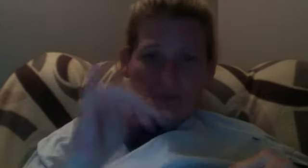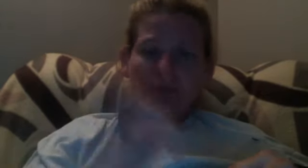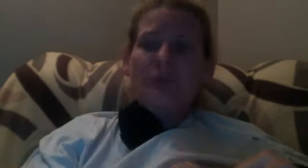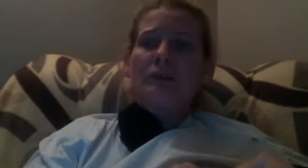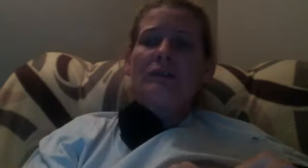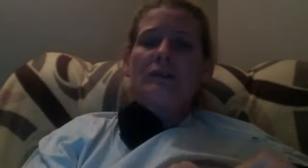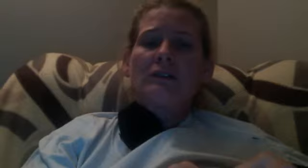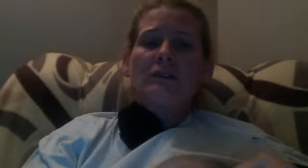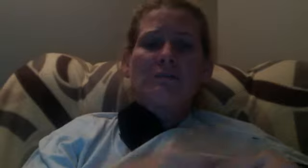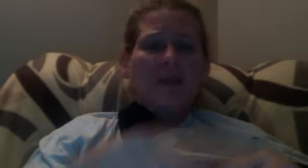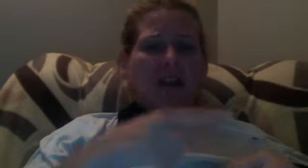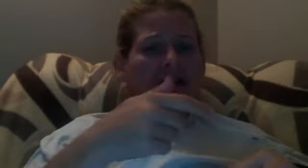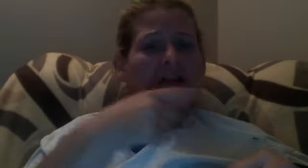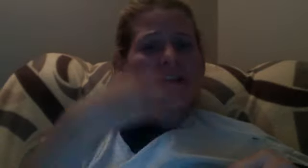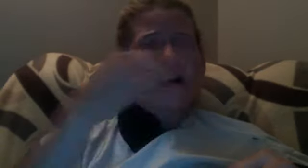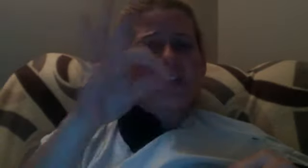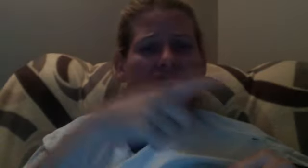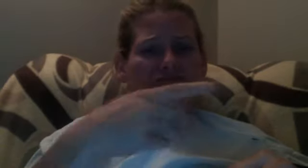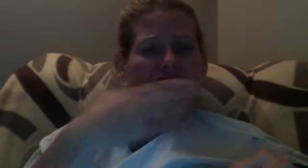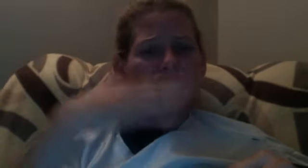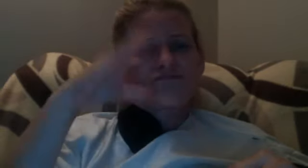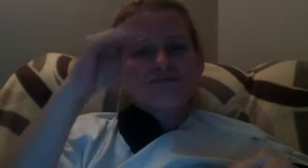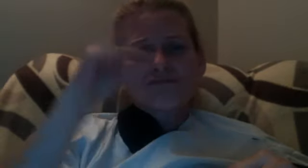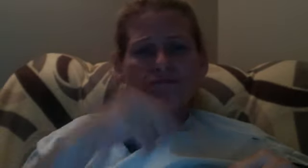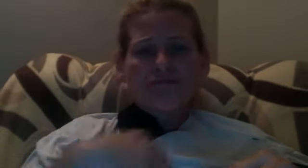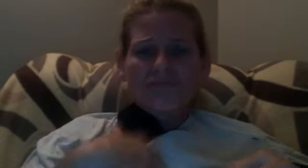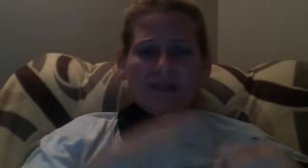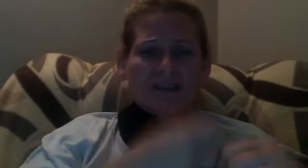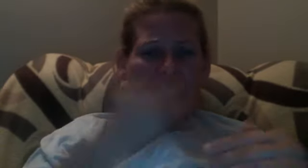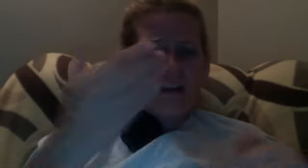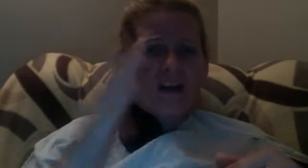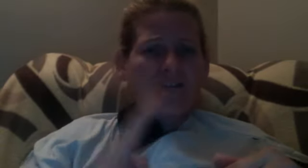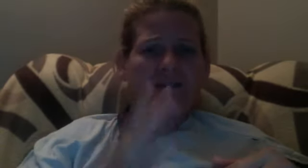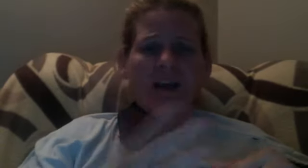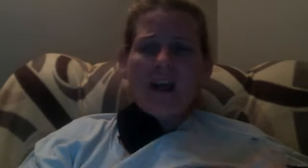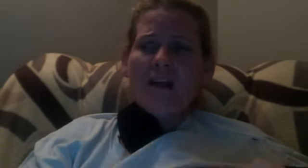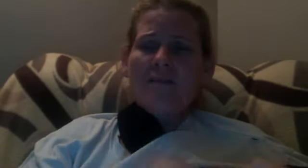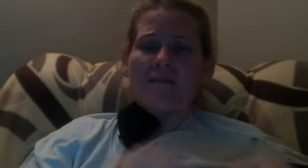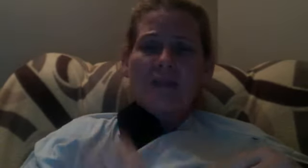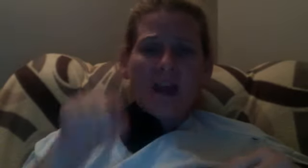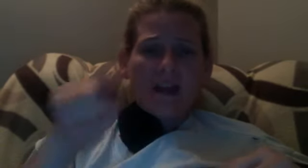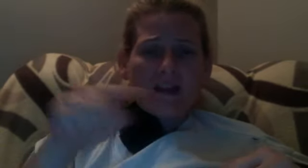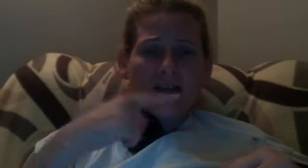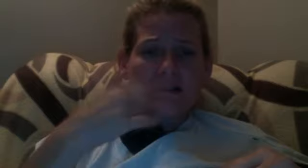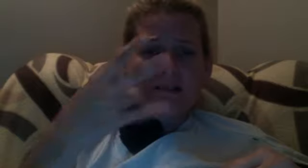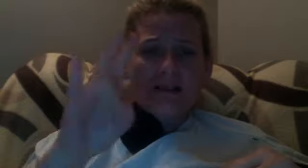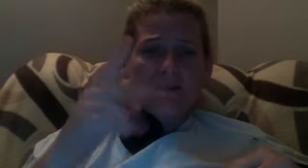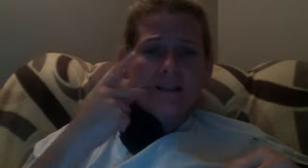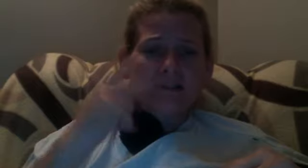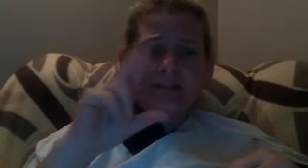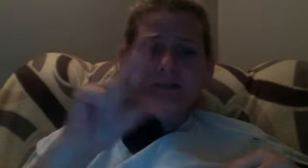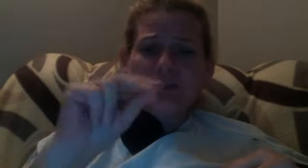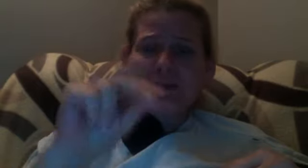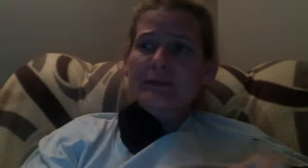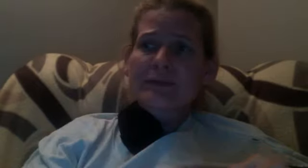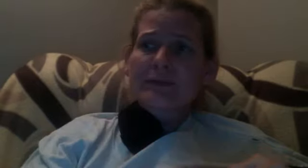$800 to $1,000. That's great, actually, because I paid a lot less than that. But regardless of what you told me they're worth, I'm keeping them. I mean, they're